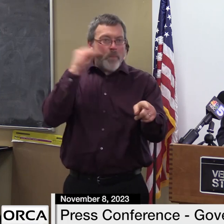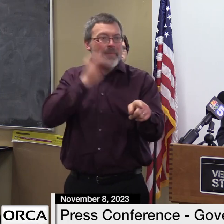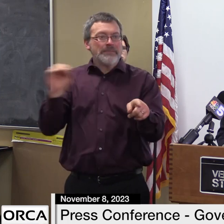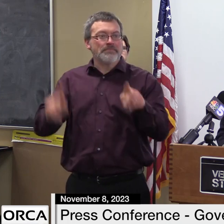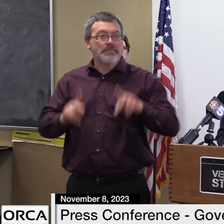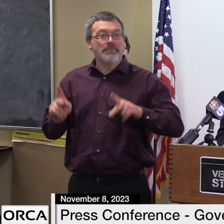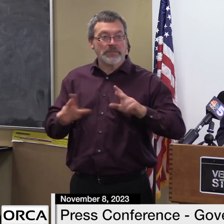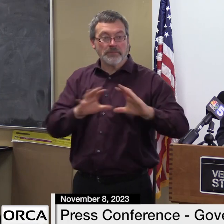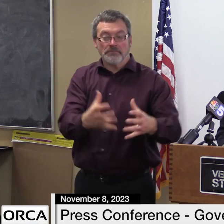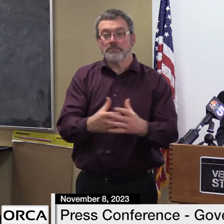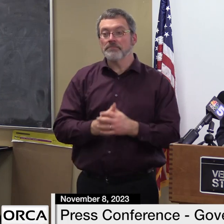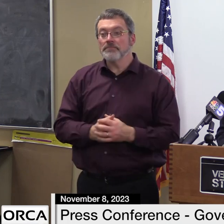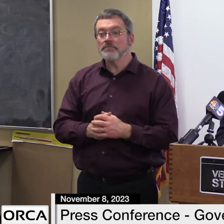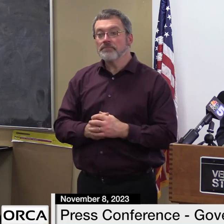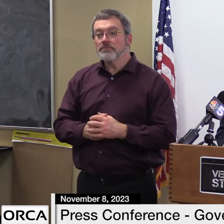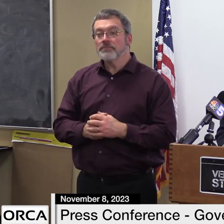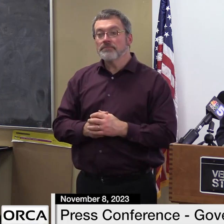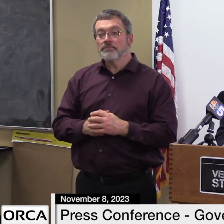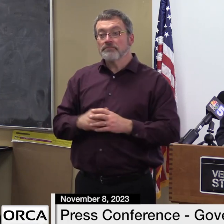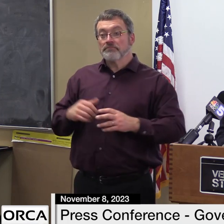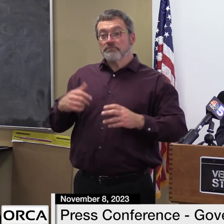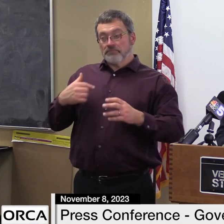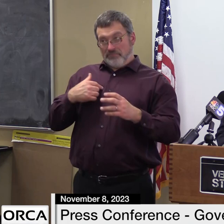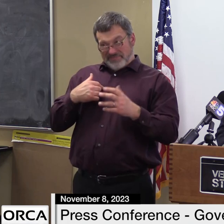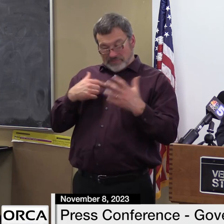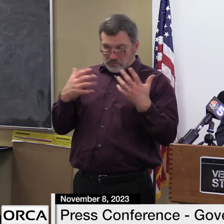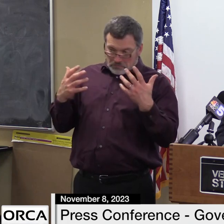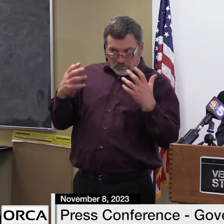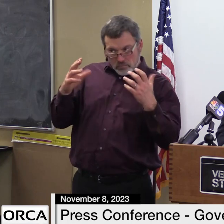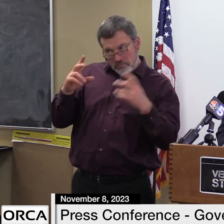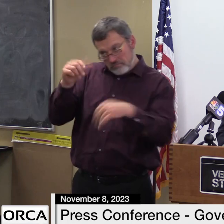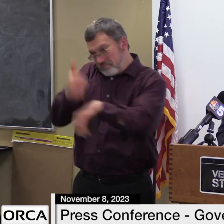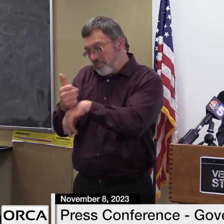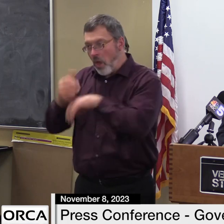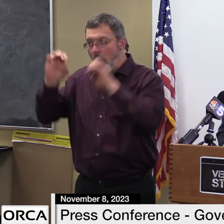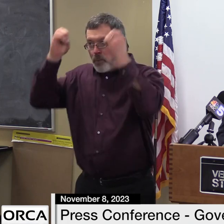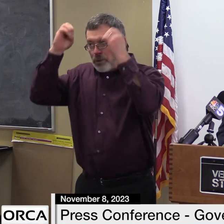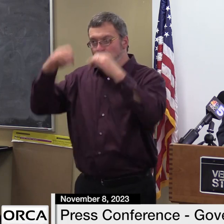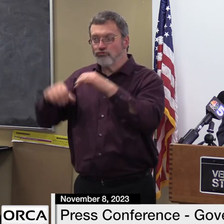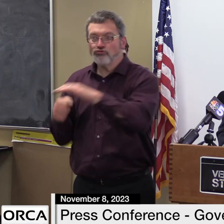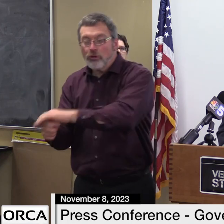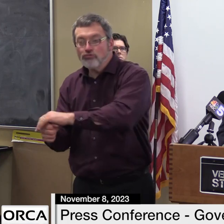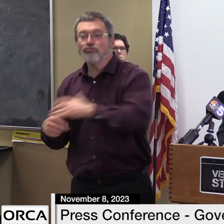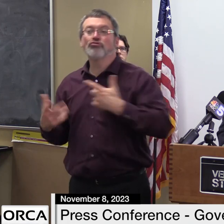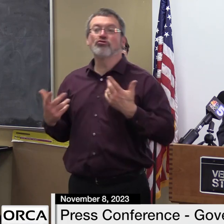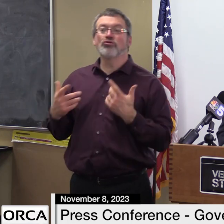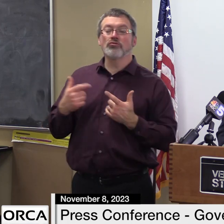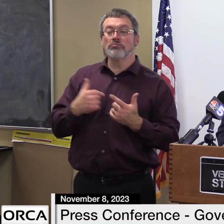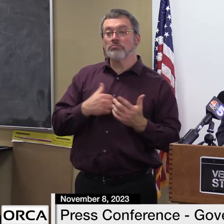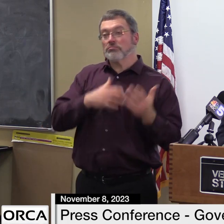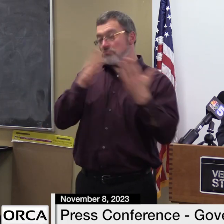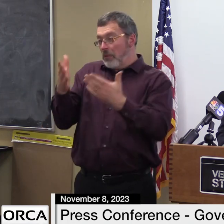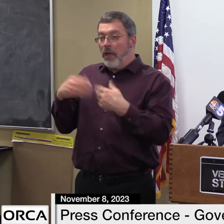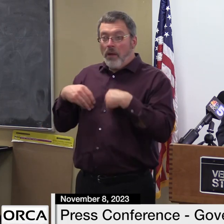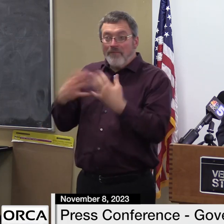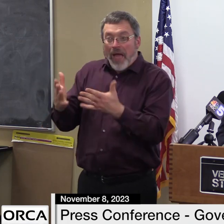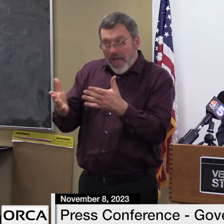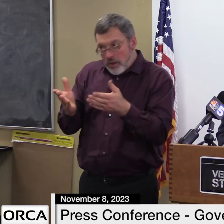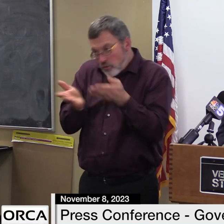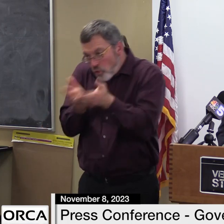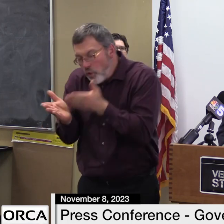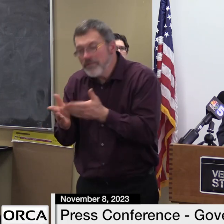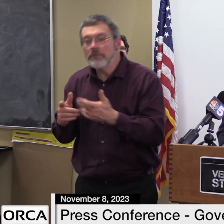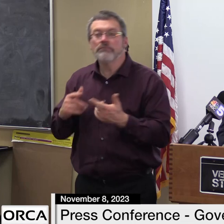us operate emergency overnight shelters, provide essential services to shelter guests, provide transitional